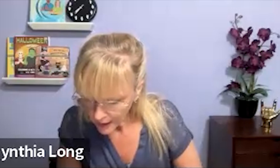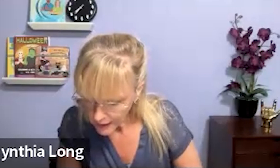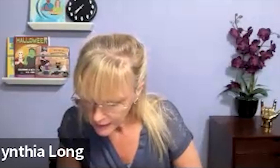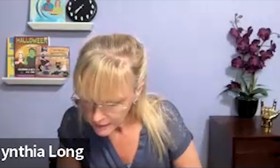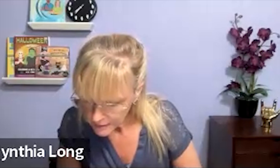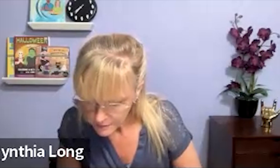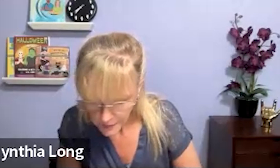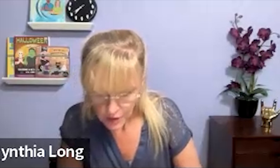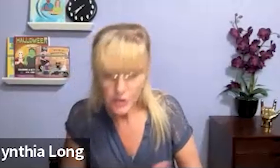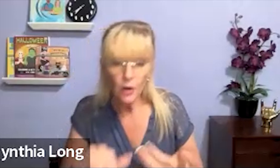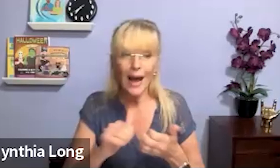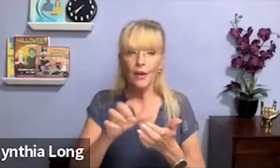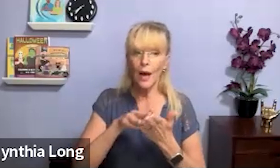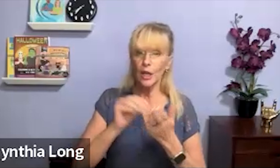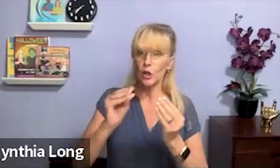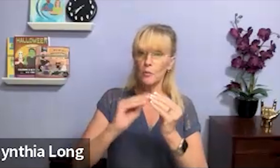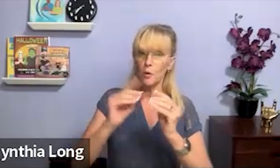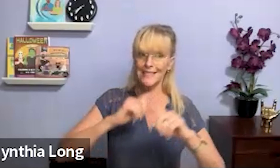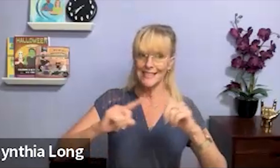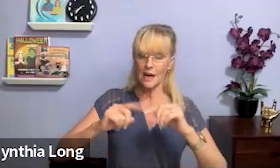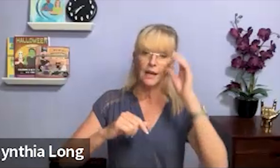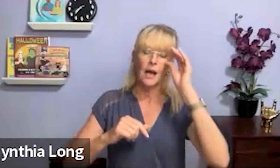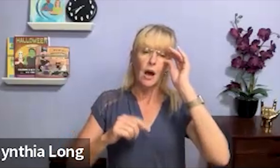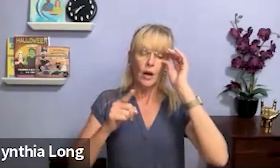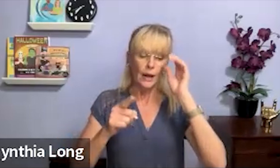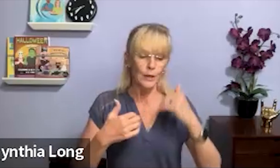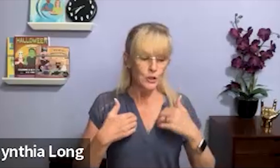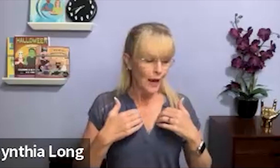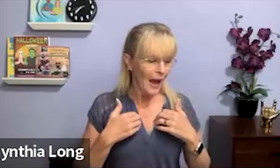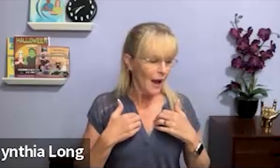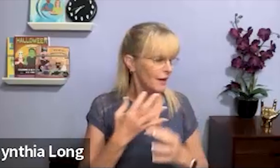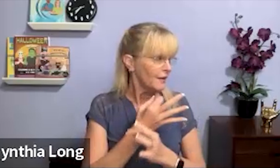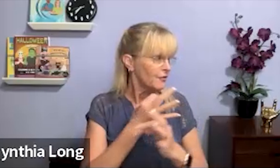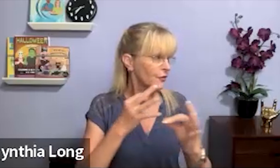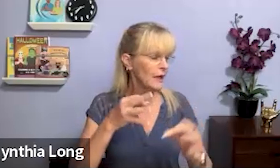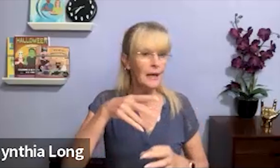Okay. So how do I learn more sign? Okay, we do have a free